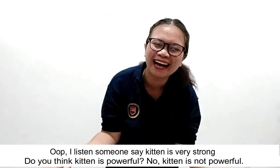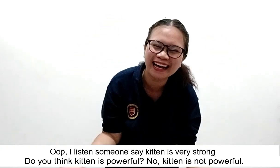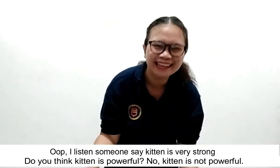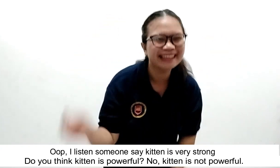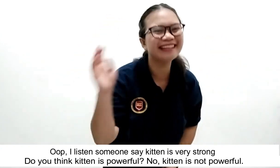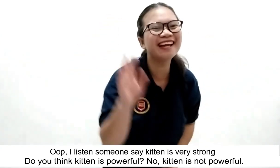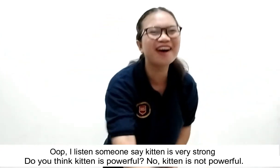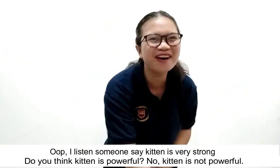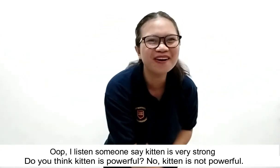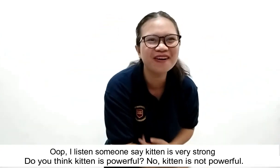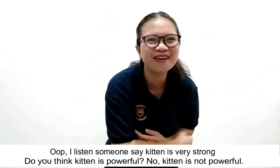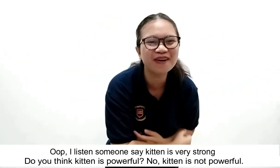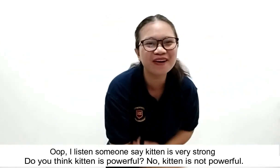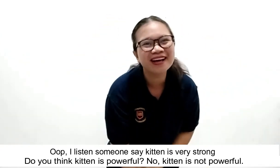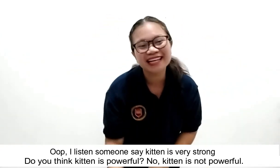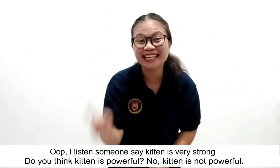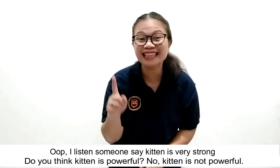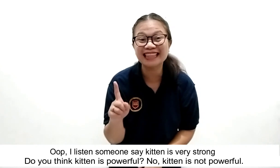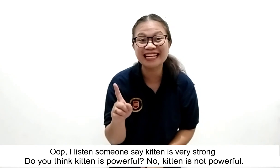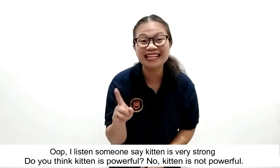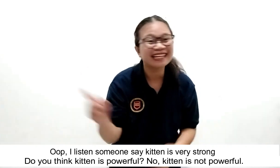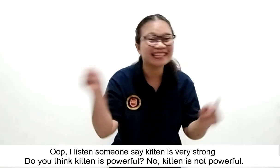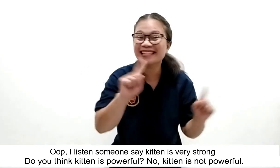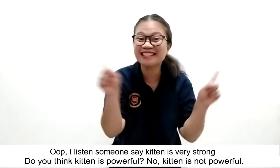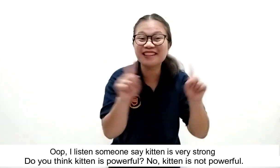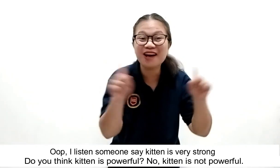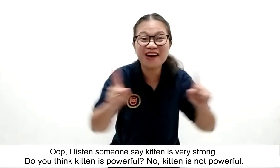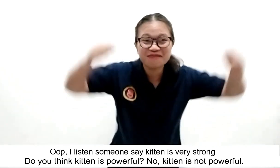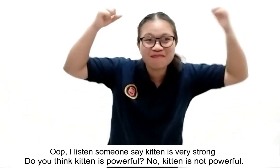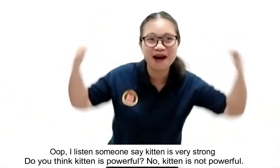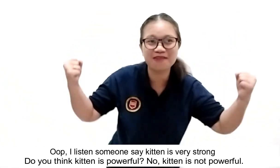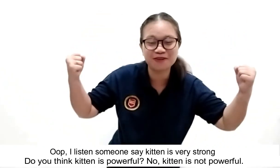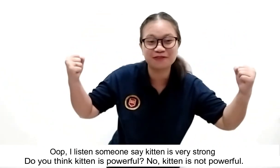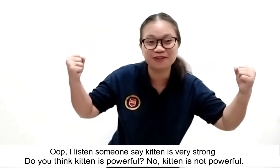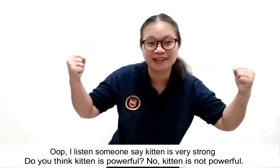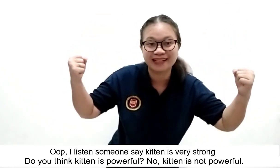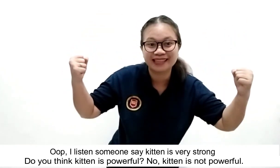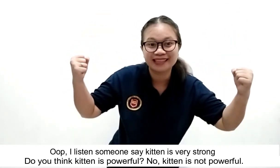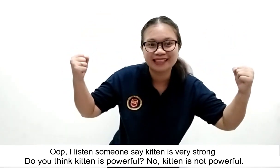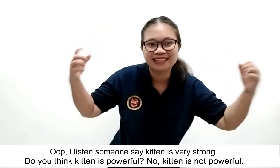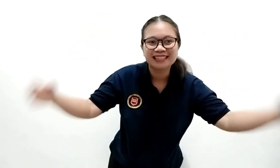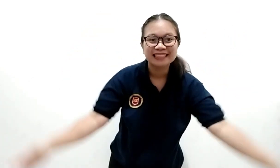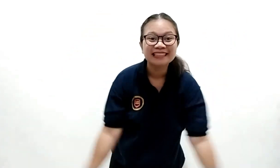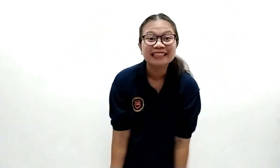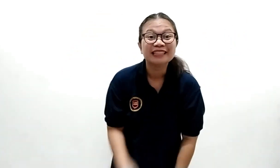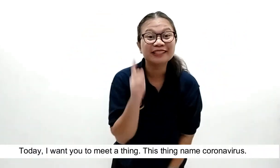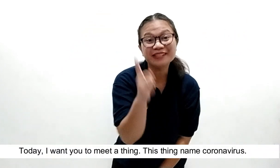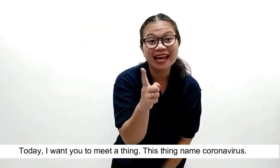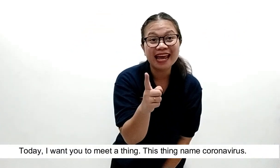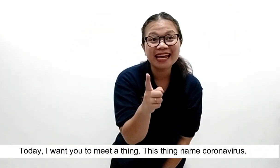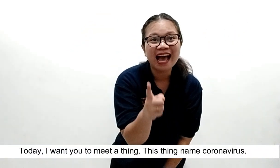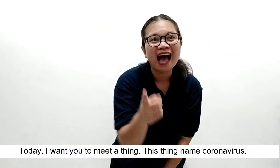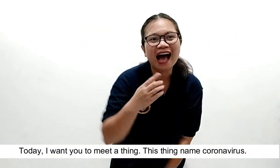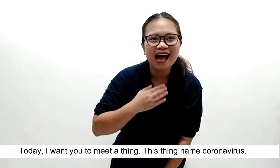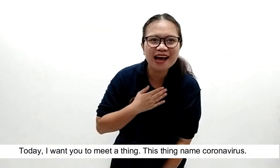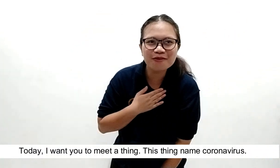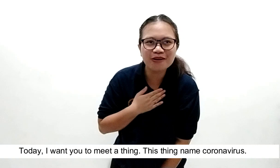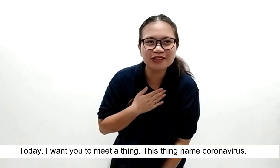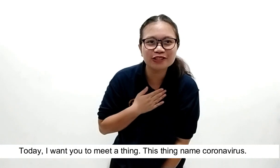no kitten is not powerful today I want